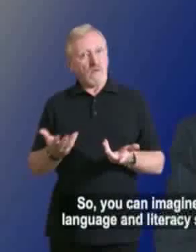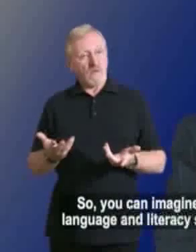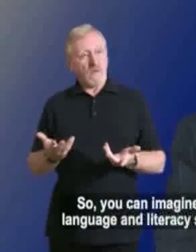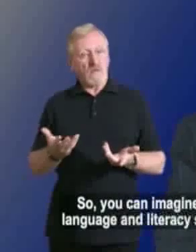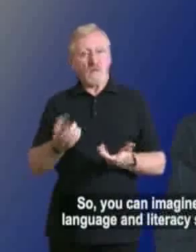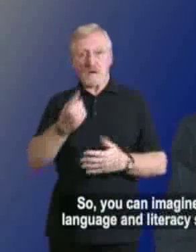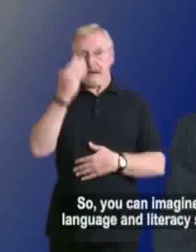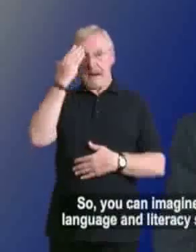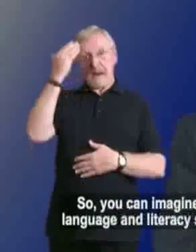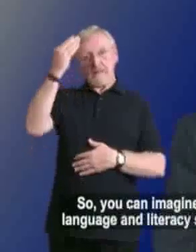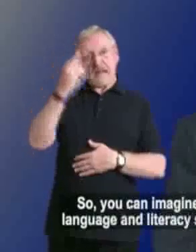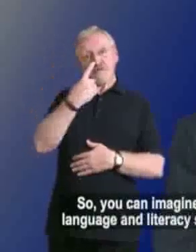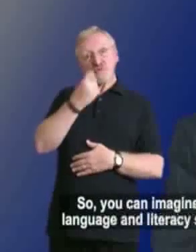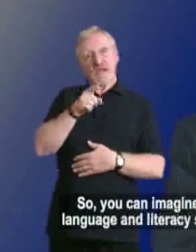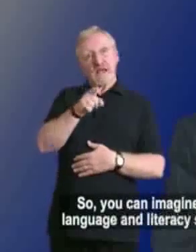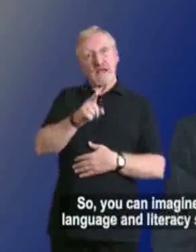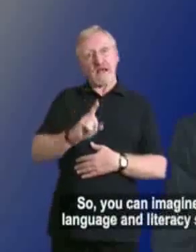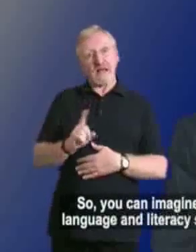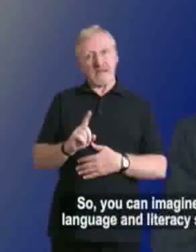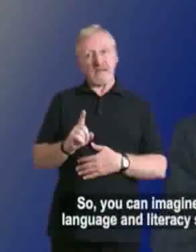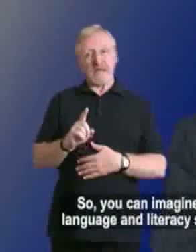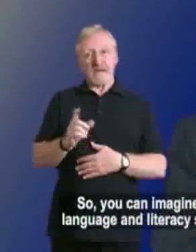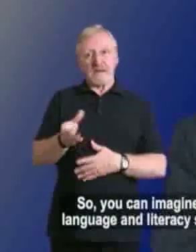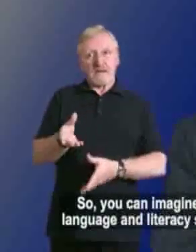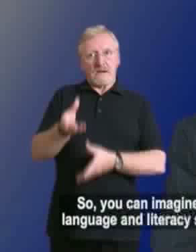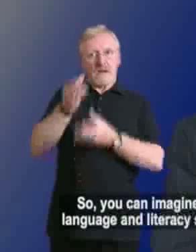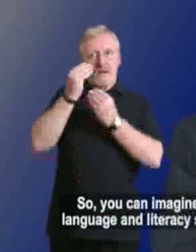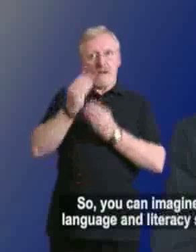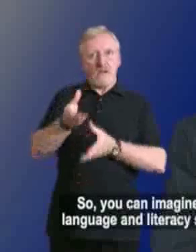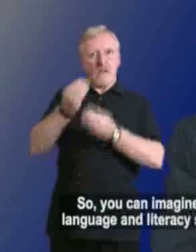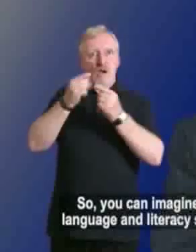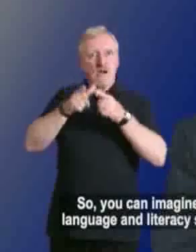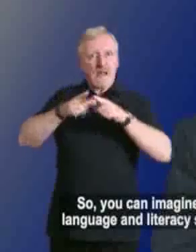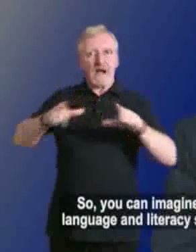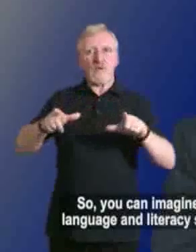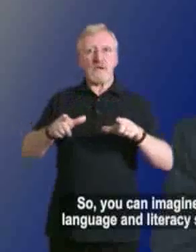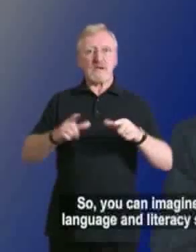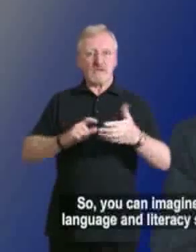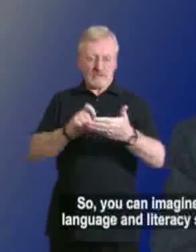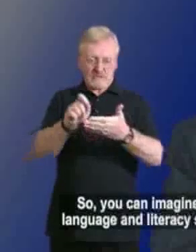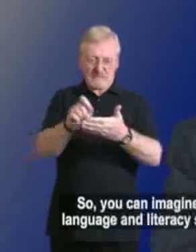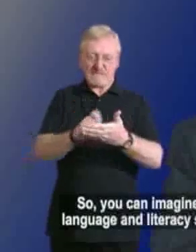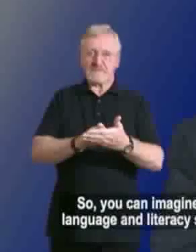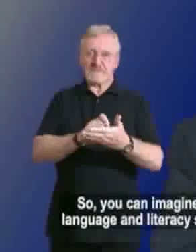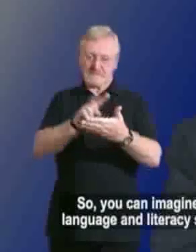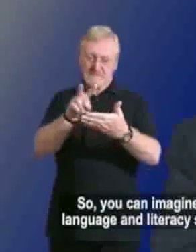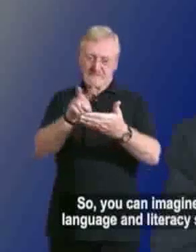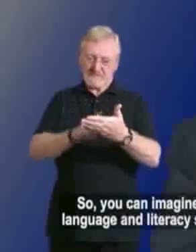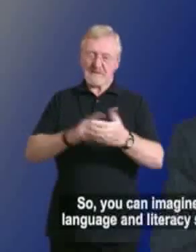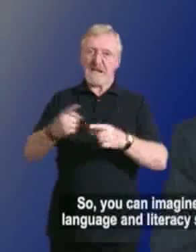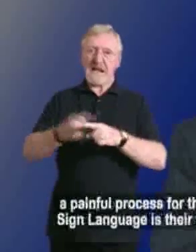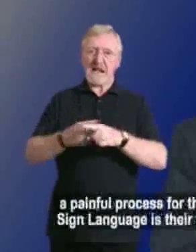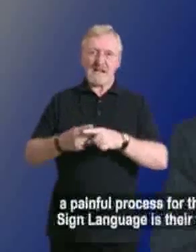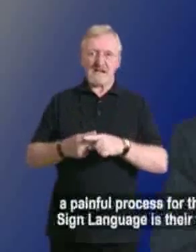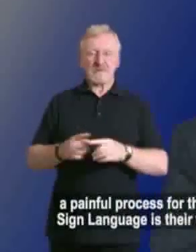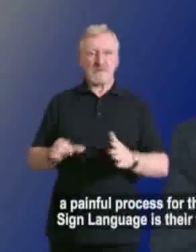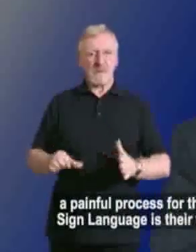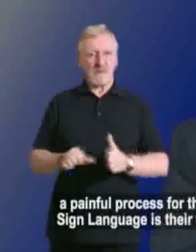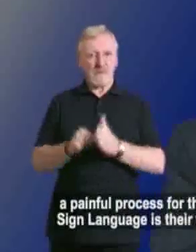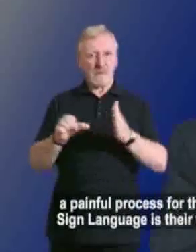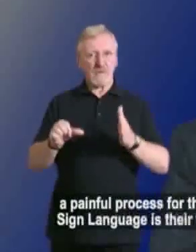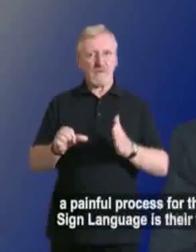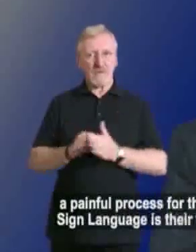So you can imagine, therefore, that acquiring language and literacy skills in English can be quite a